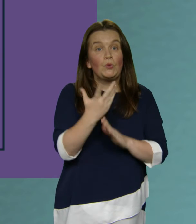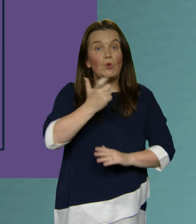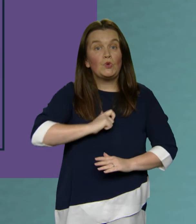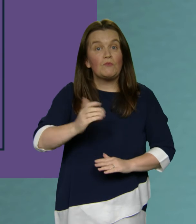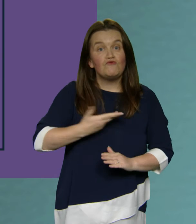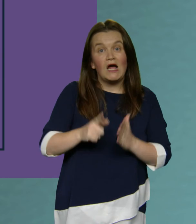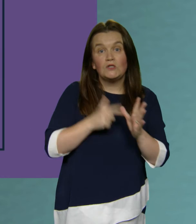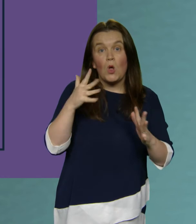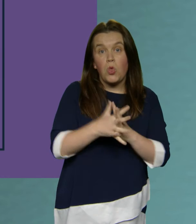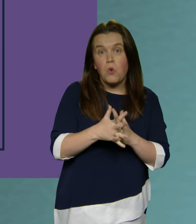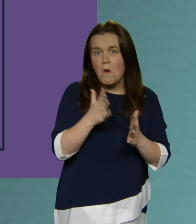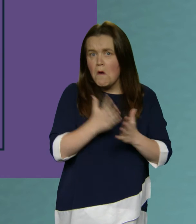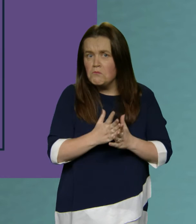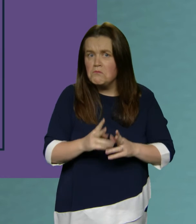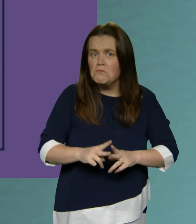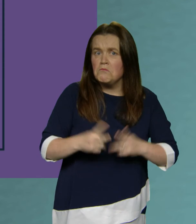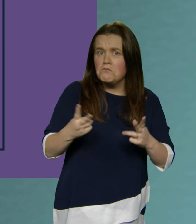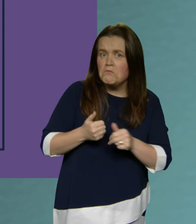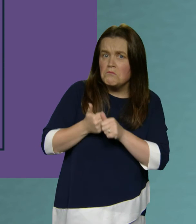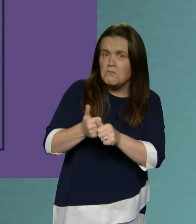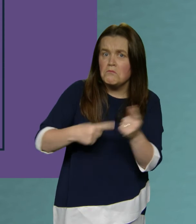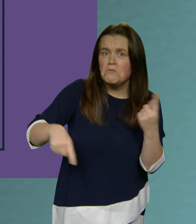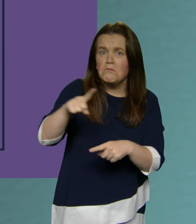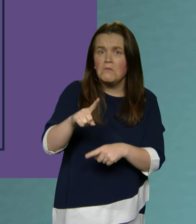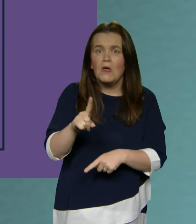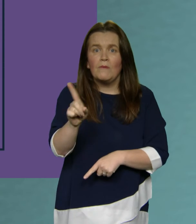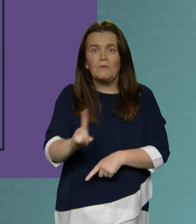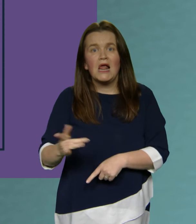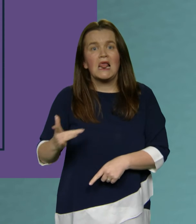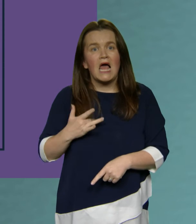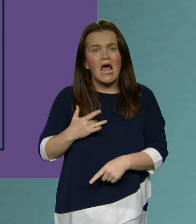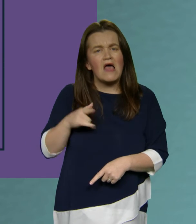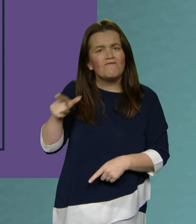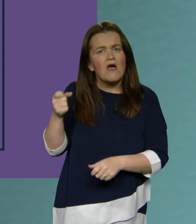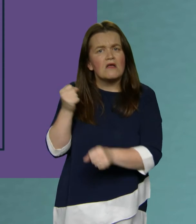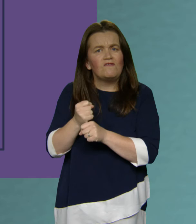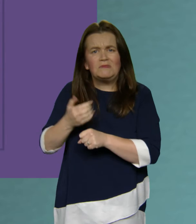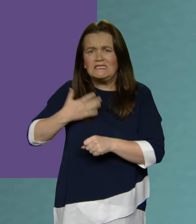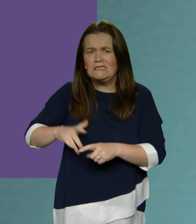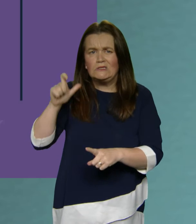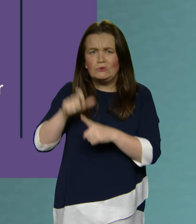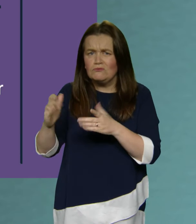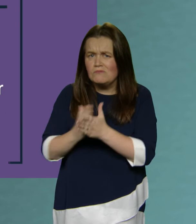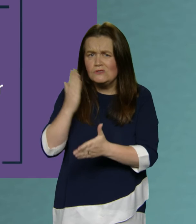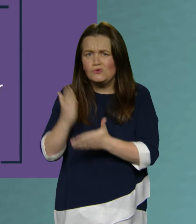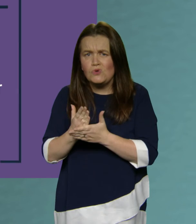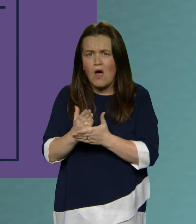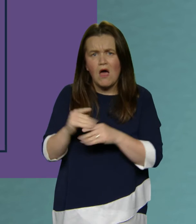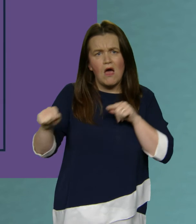government need to do to make sure this new human rights law makes a real difference to people's lives? Question